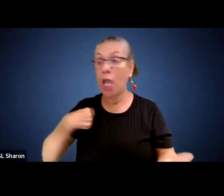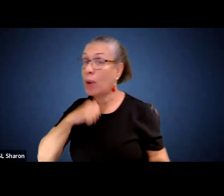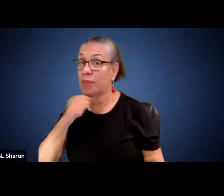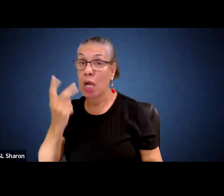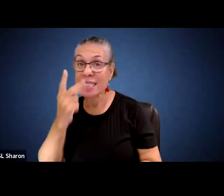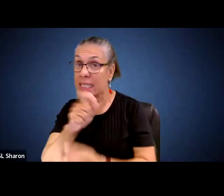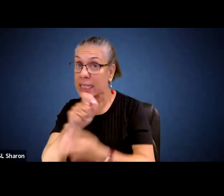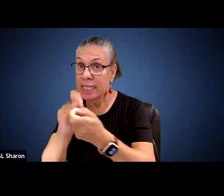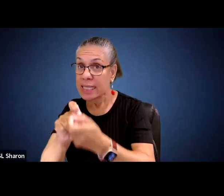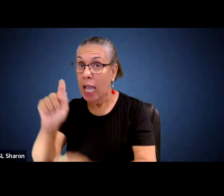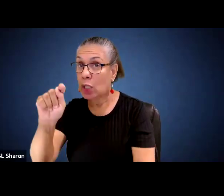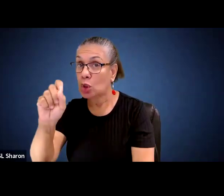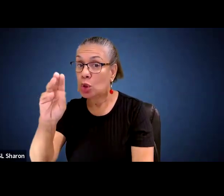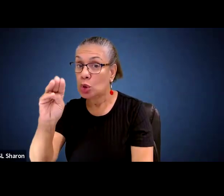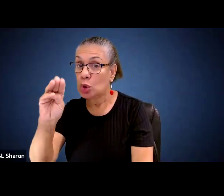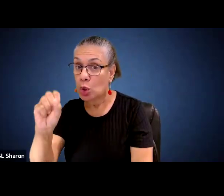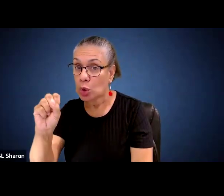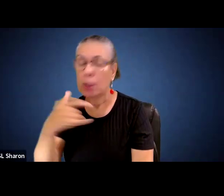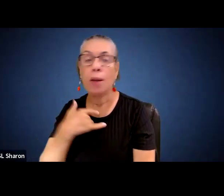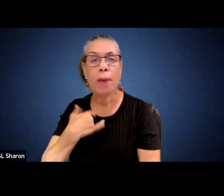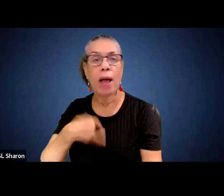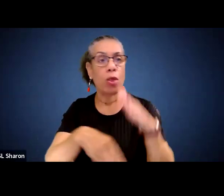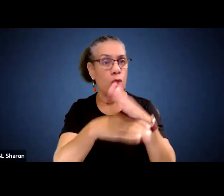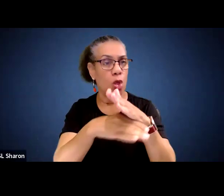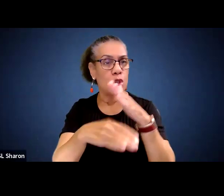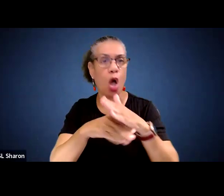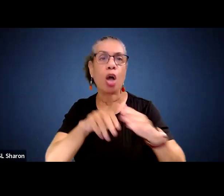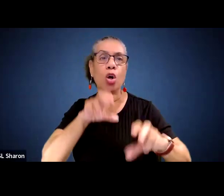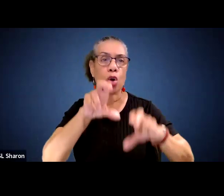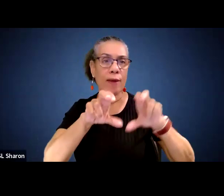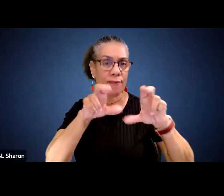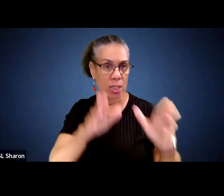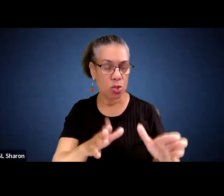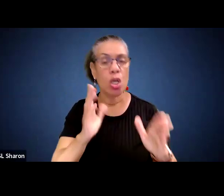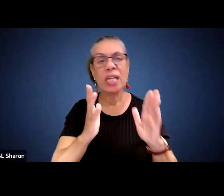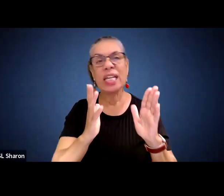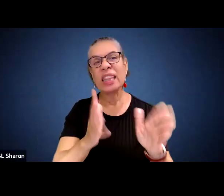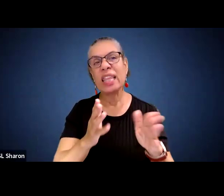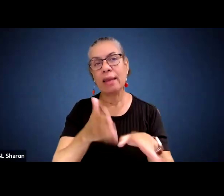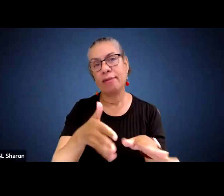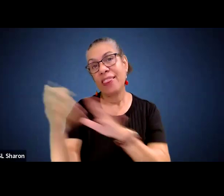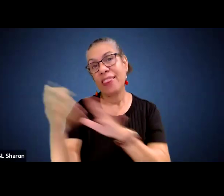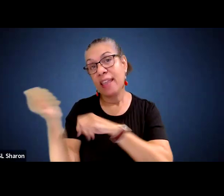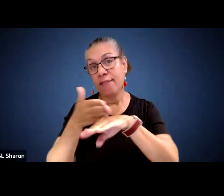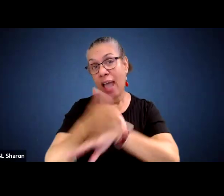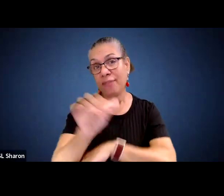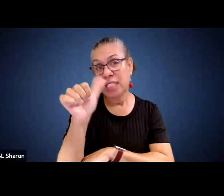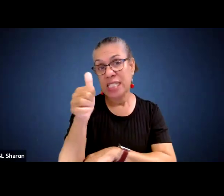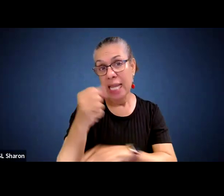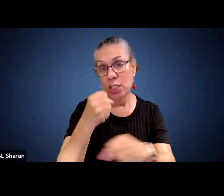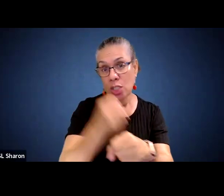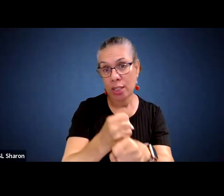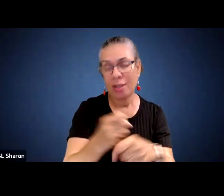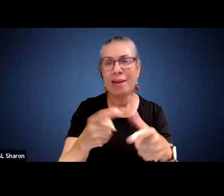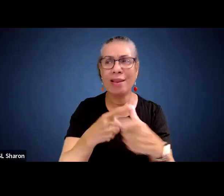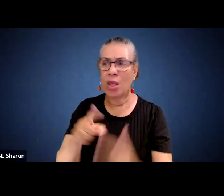terms. The soccer investors, as was talked about last week, could leave after 10 years. And then there is essentially a $100